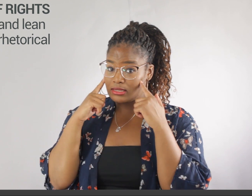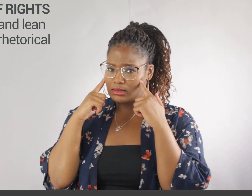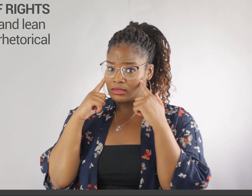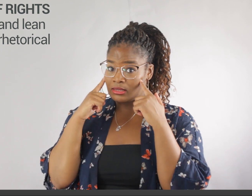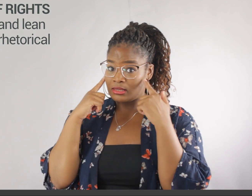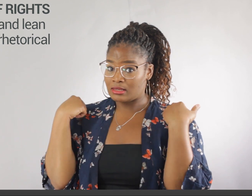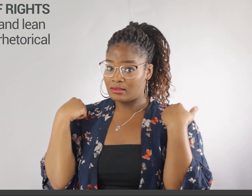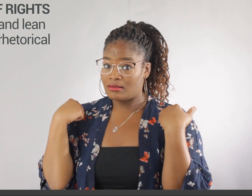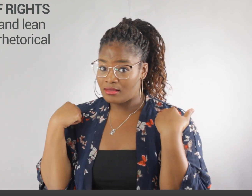okay